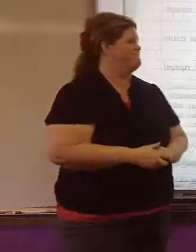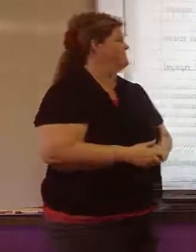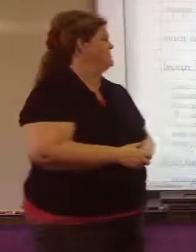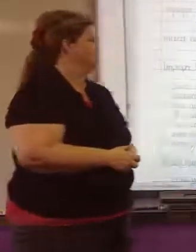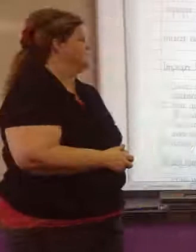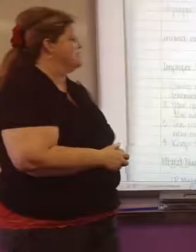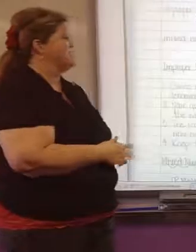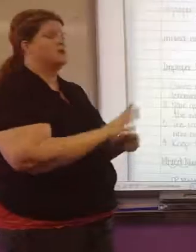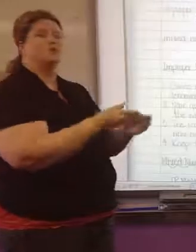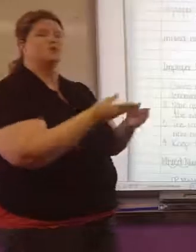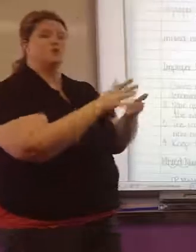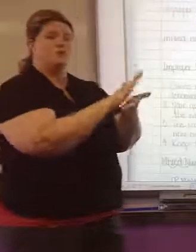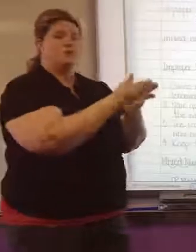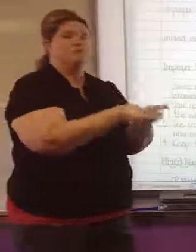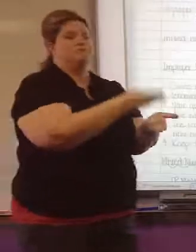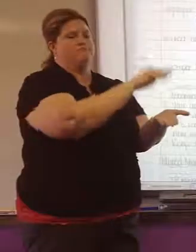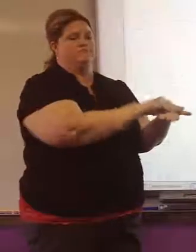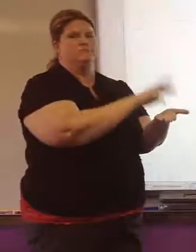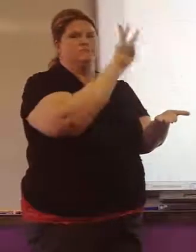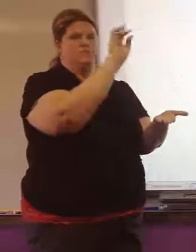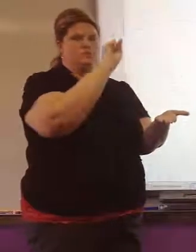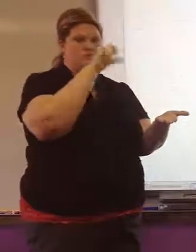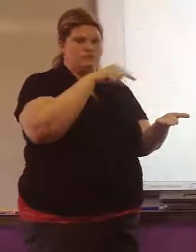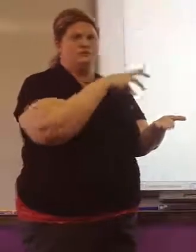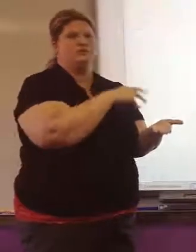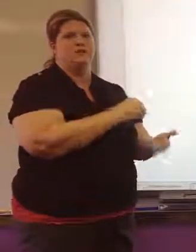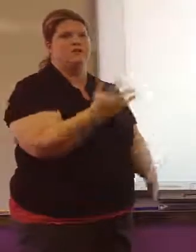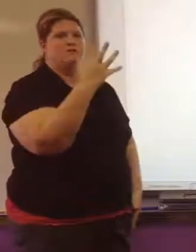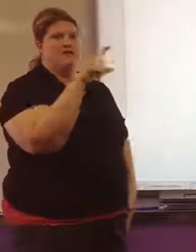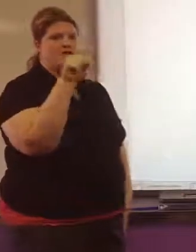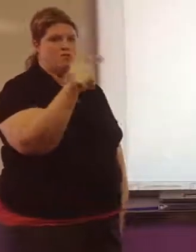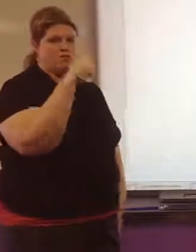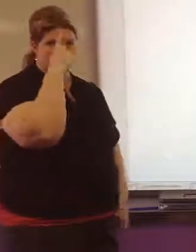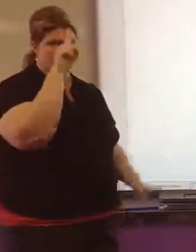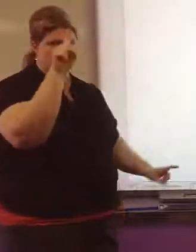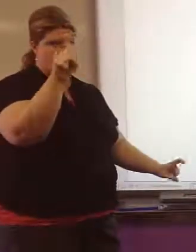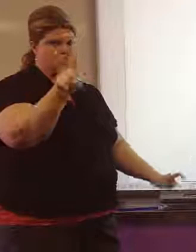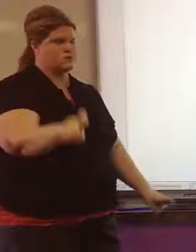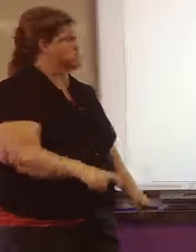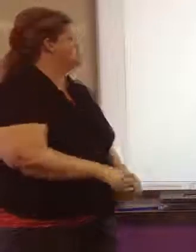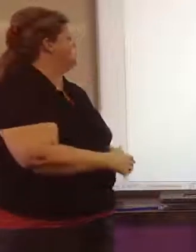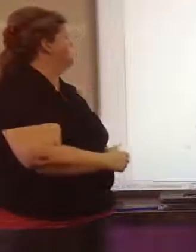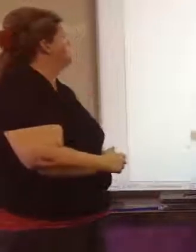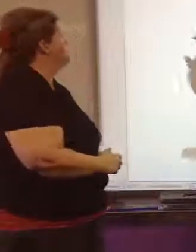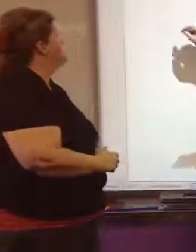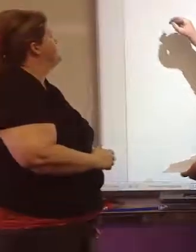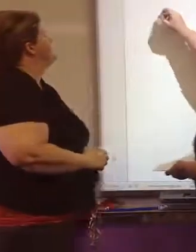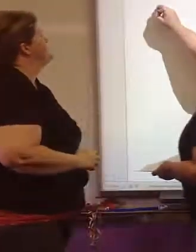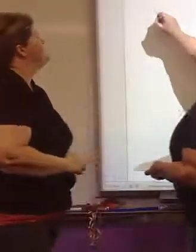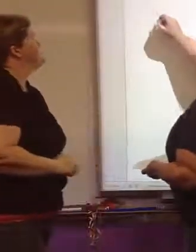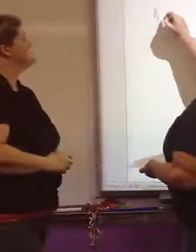Okay, go ahead and turn your paper over. Here are the 5 questions for your quiz.